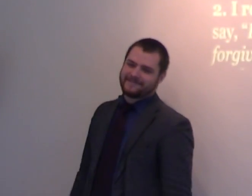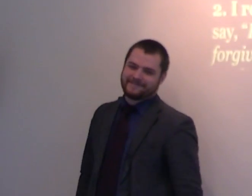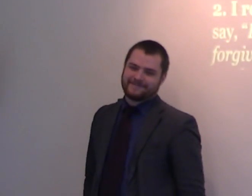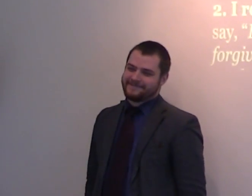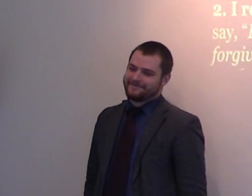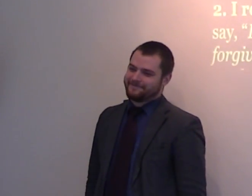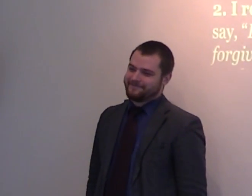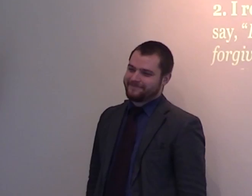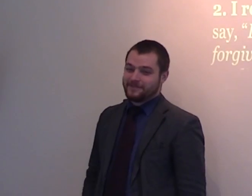Number two,